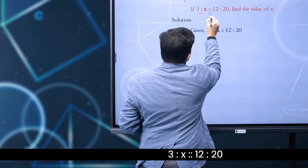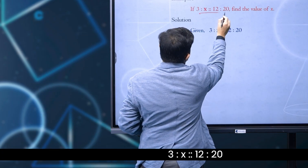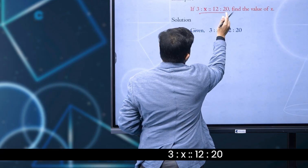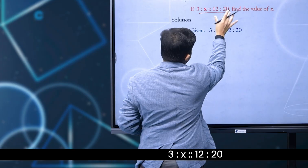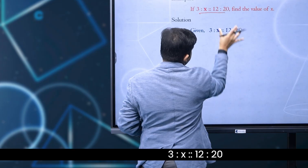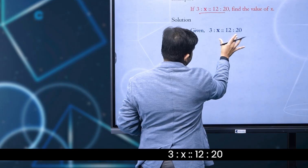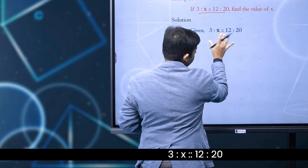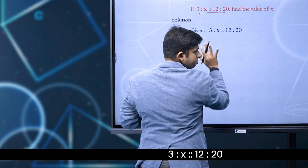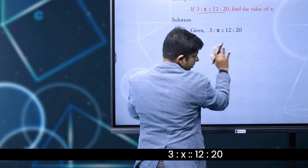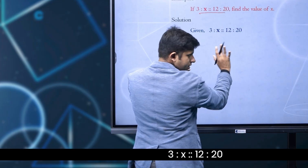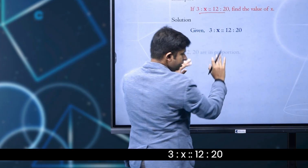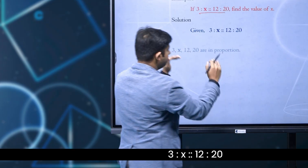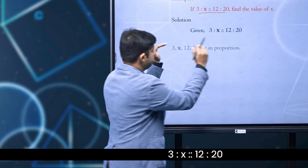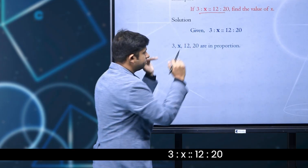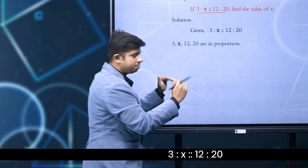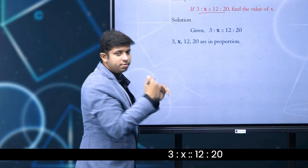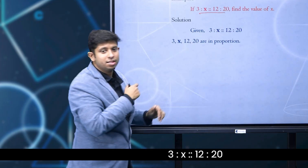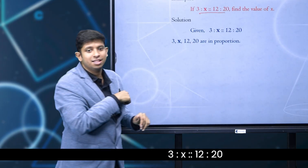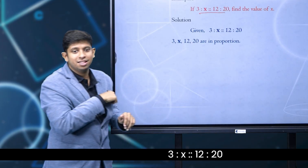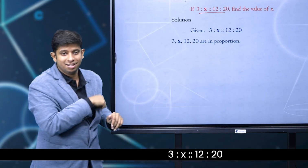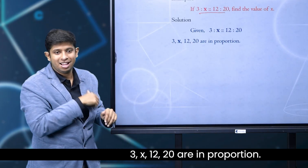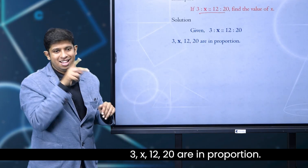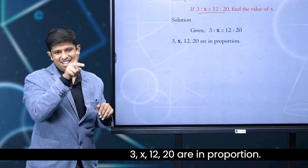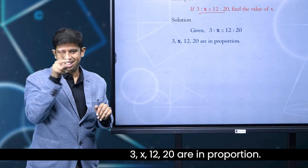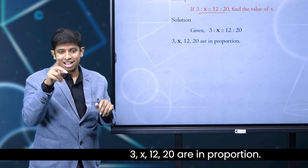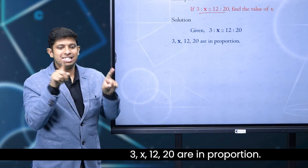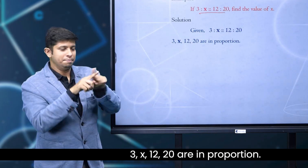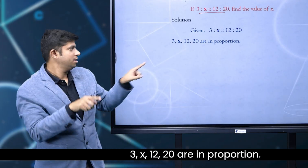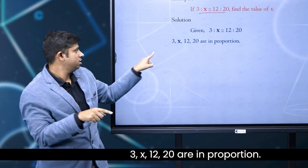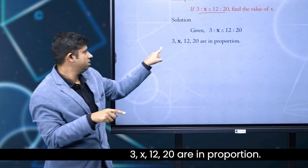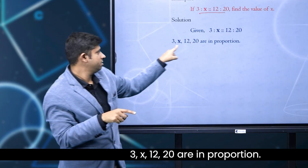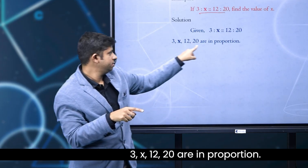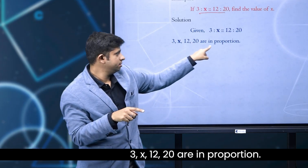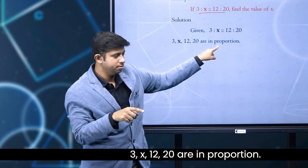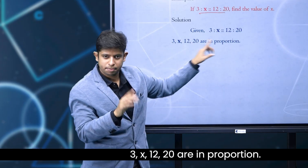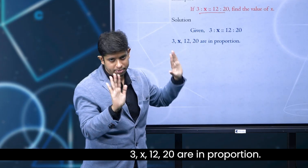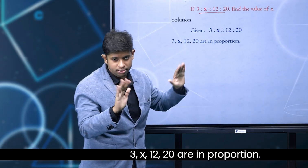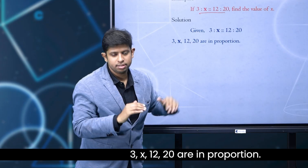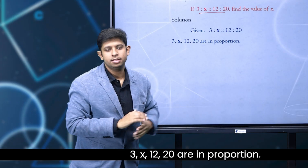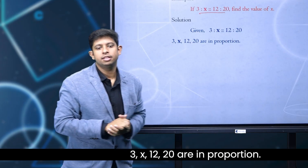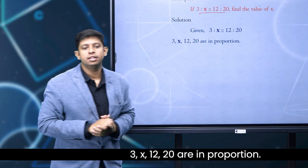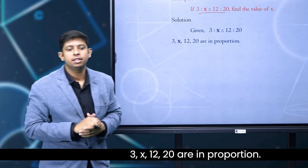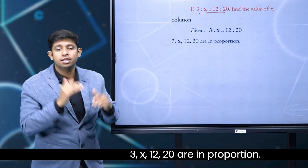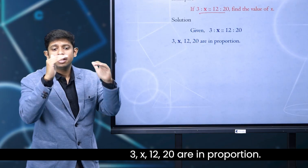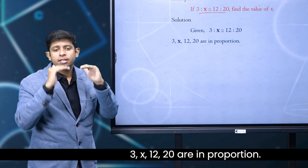3 is to x is to 12 is to 20. 3, x, 12, 20 are in